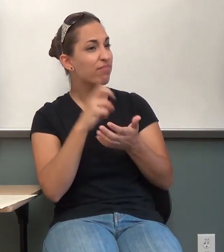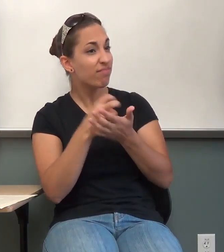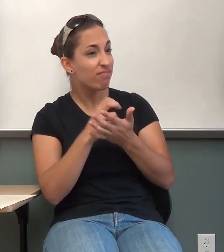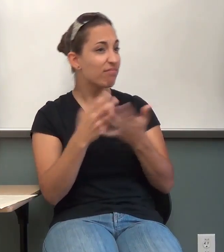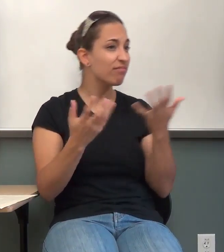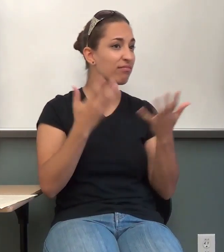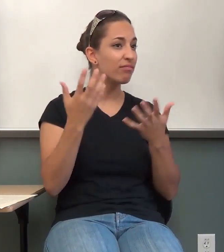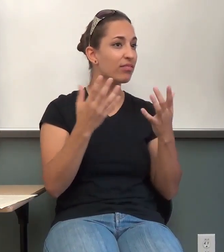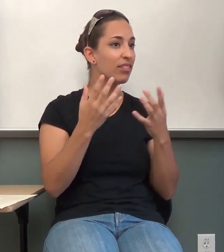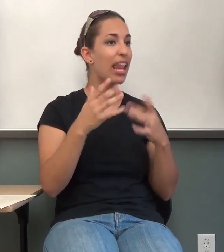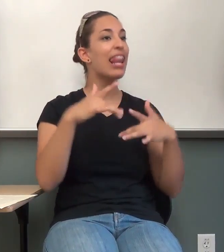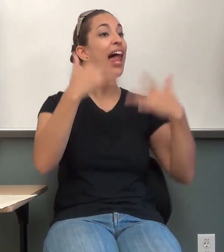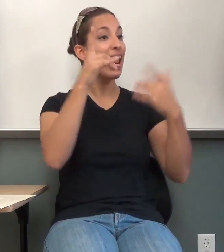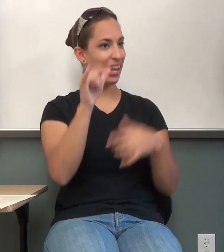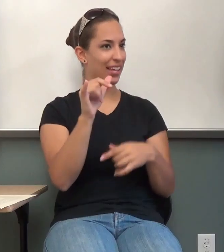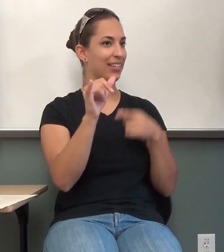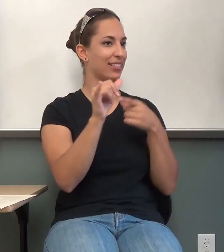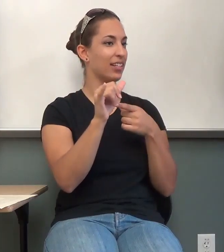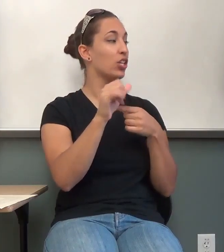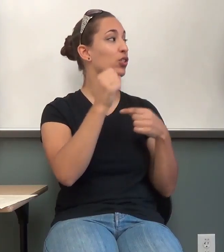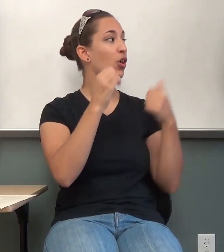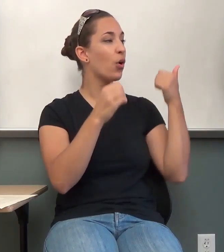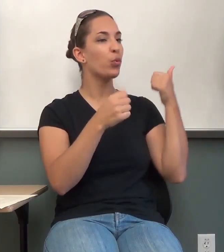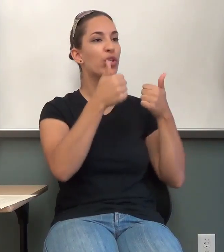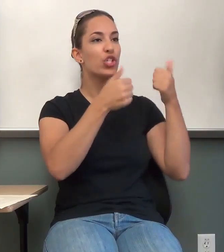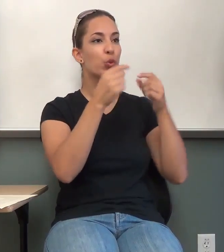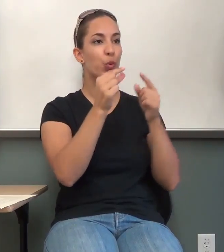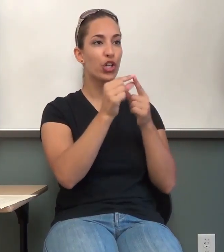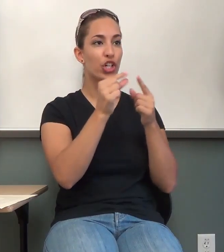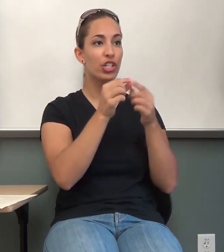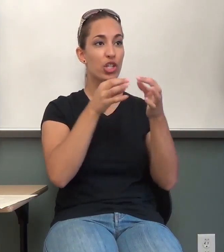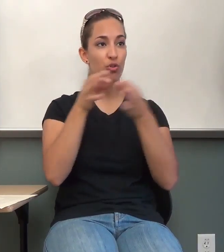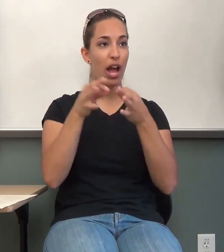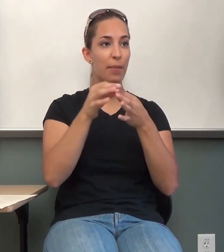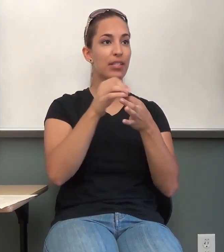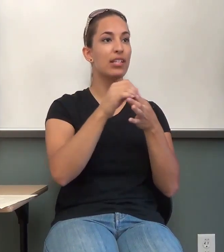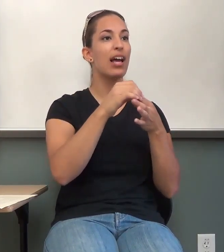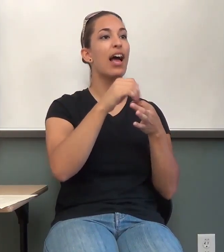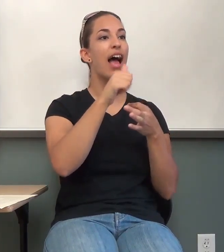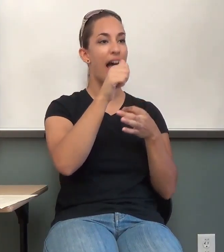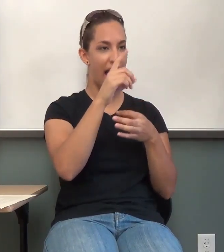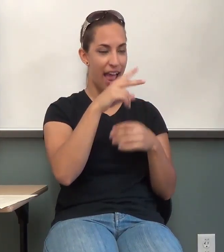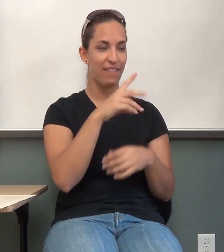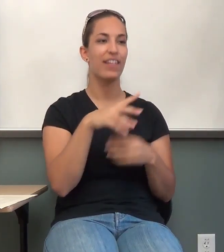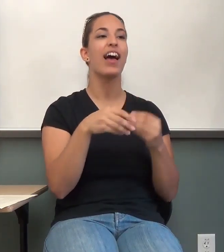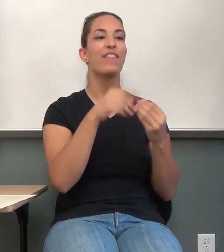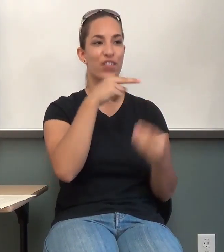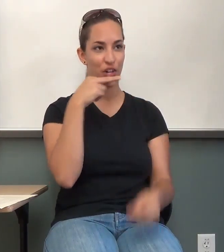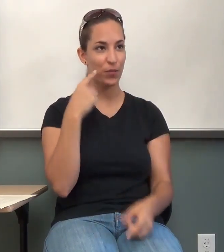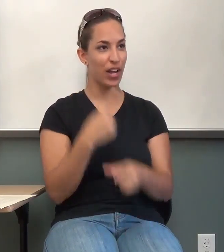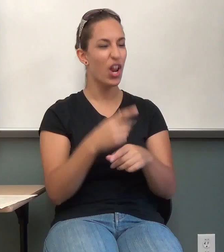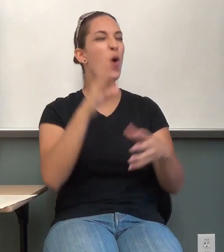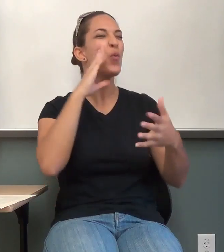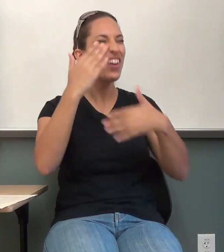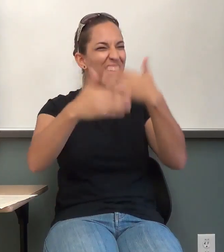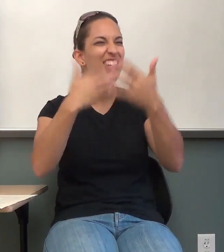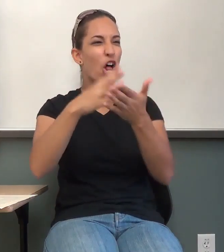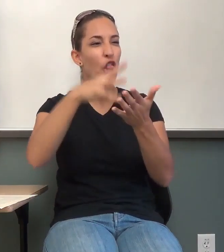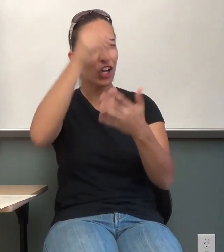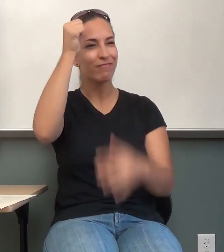they're sleeping? Lightly. It's an adverb. Okay, we're going to learn this over time. You're going to get the definitions. We don't have to